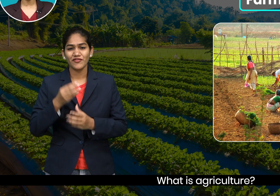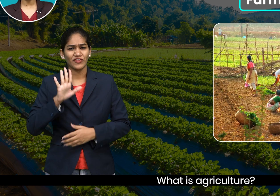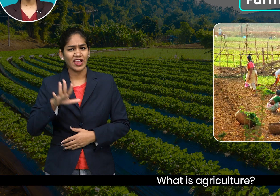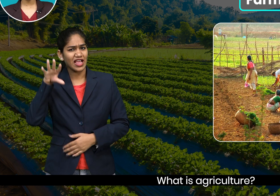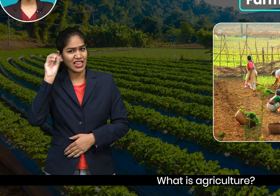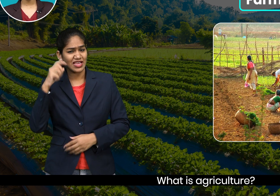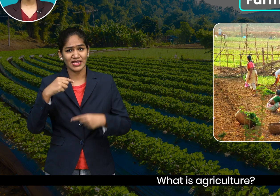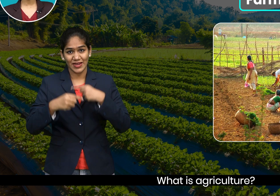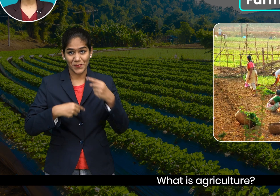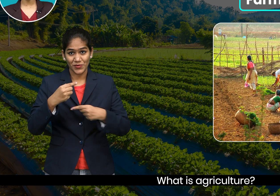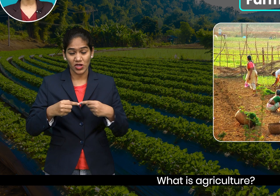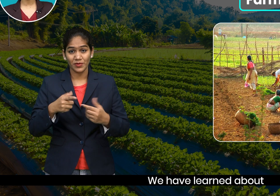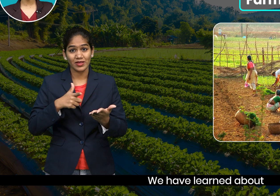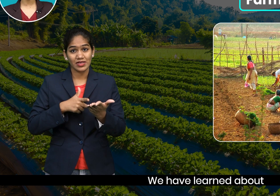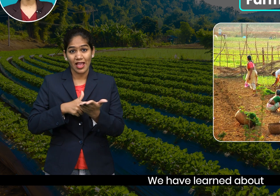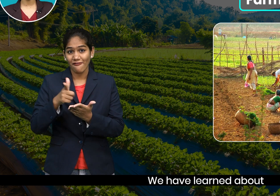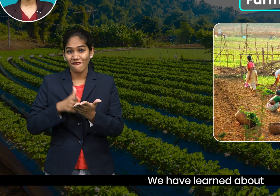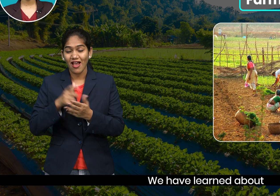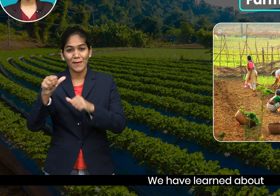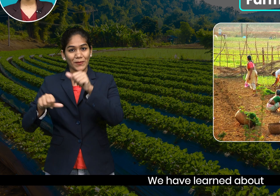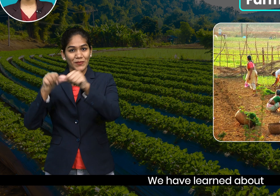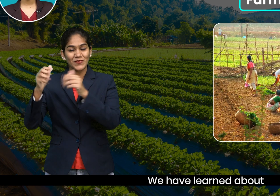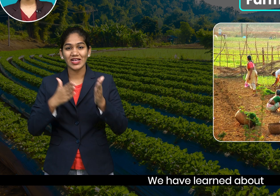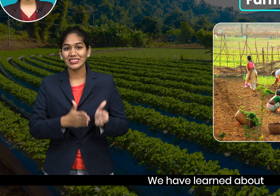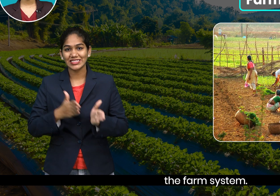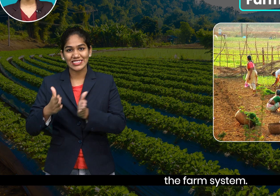learned about the farm system.